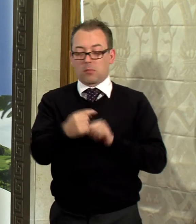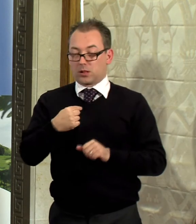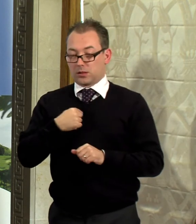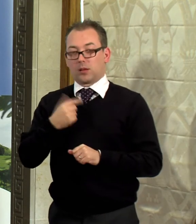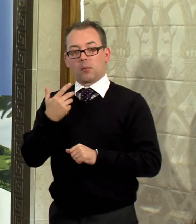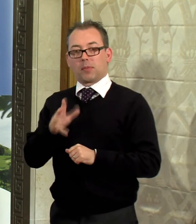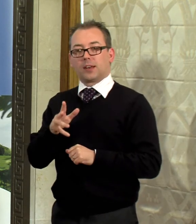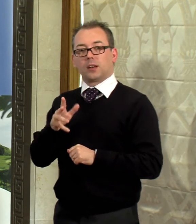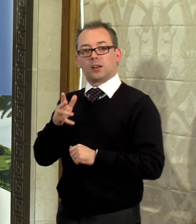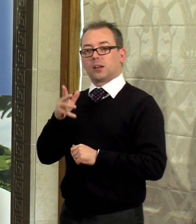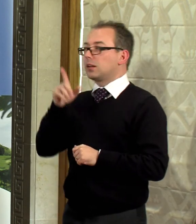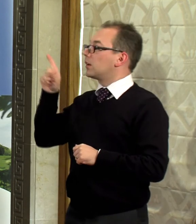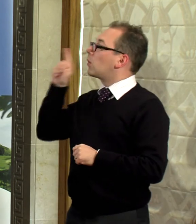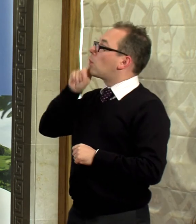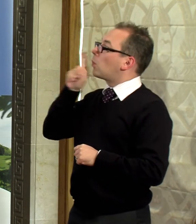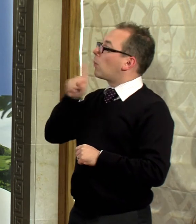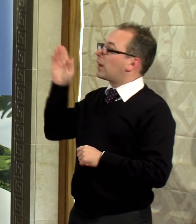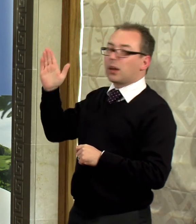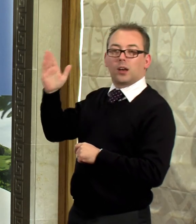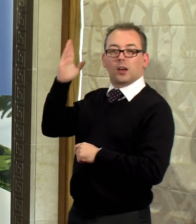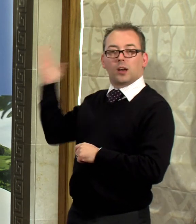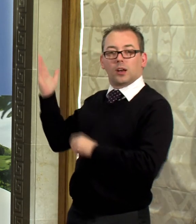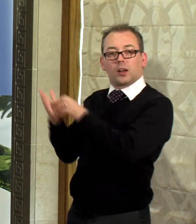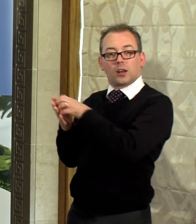of the photo of the lady on the previous slide.